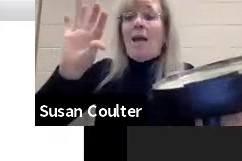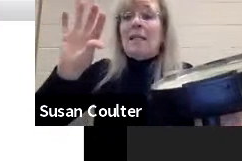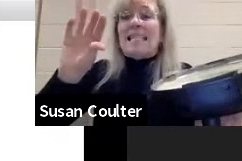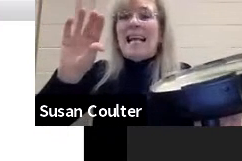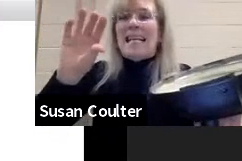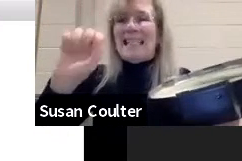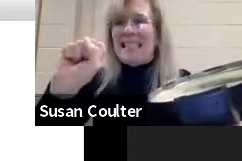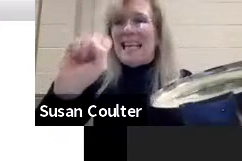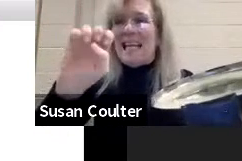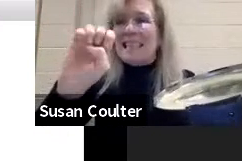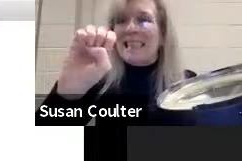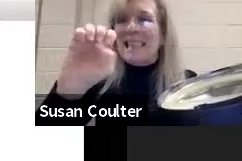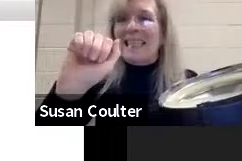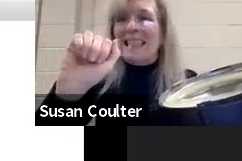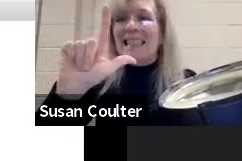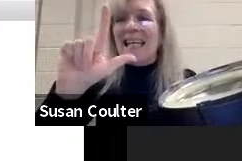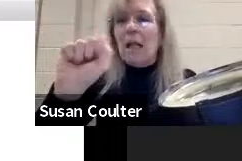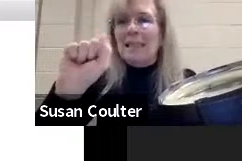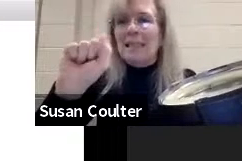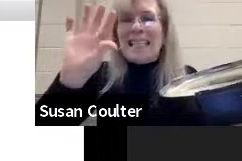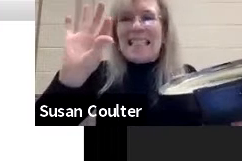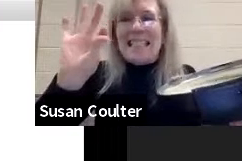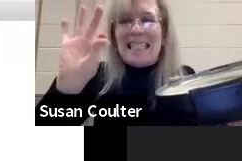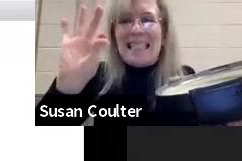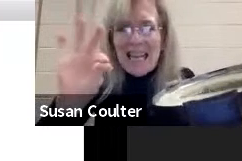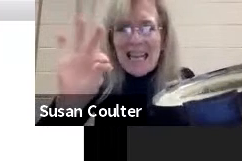That's what seals